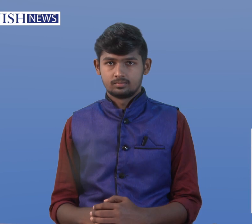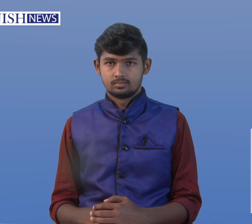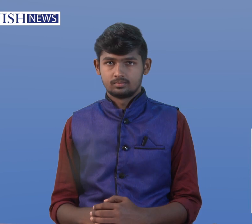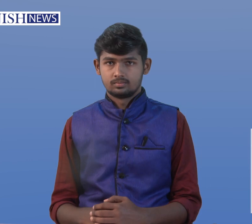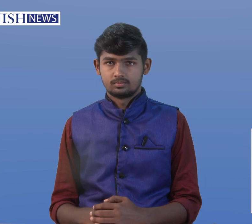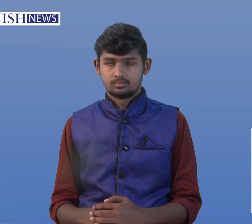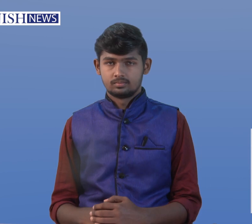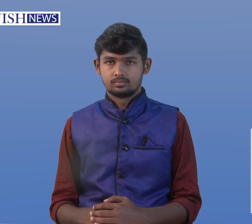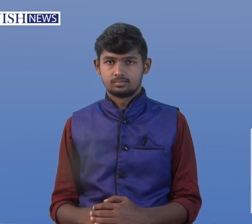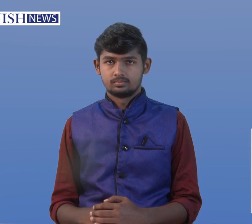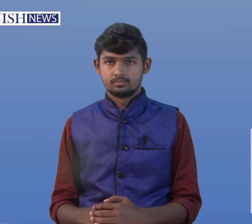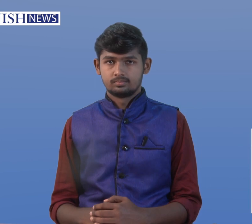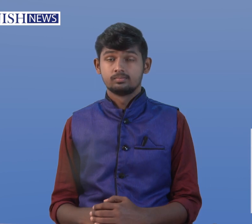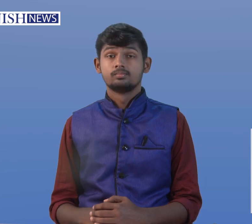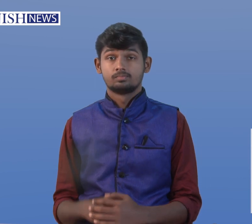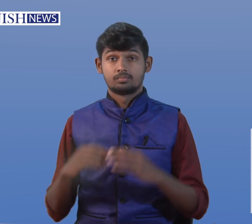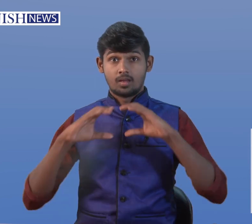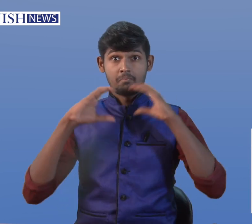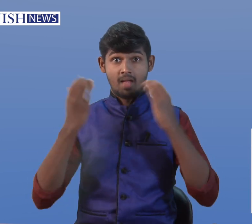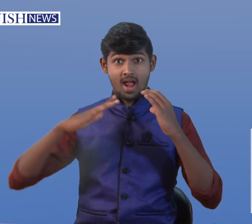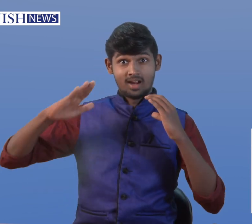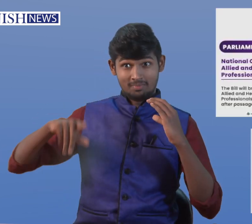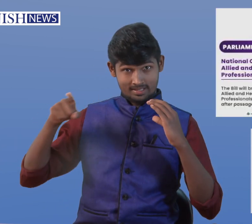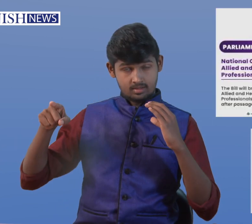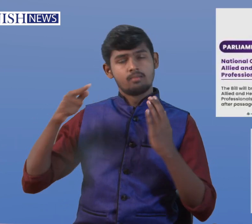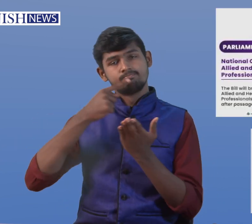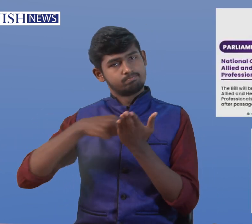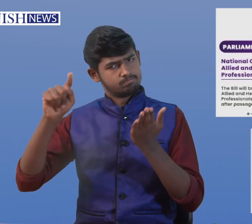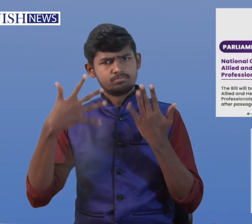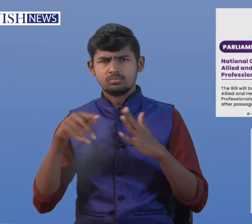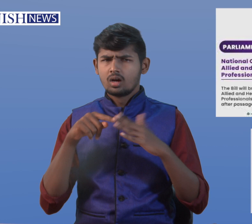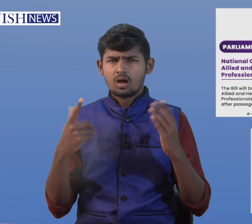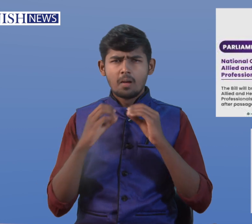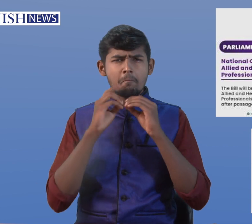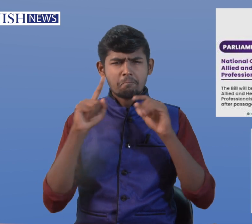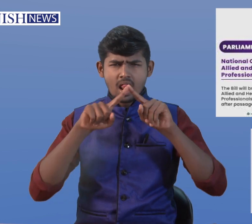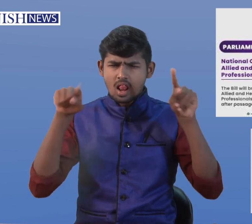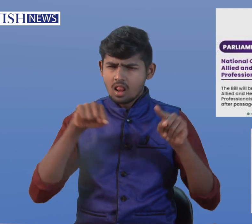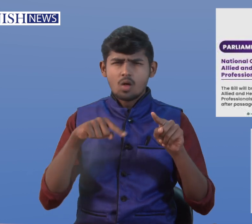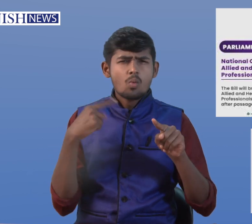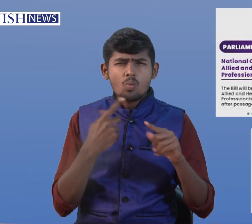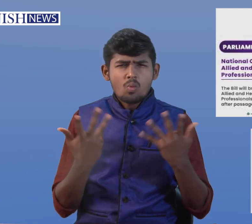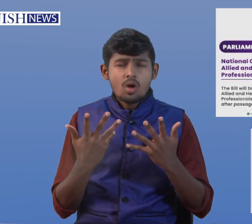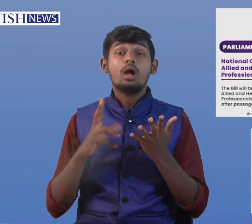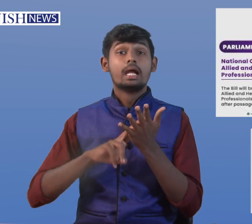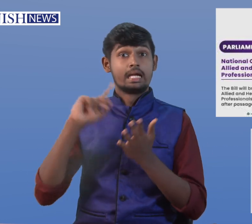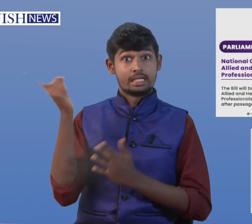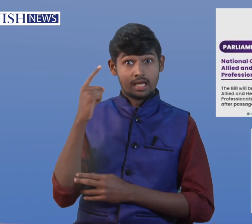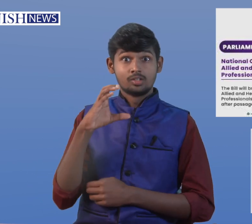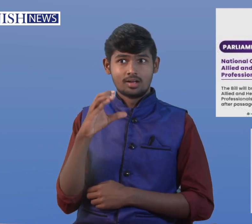Parliament passes National Commission for Allied Healthcare Professions Bill. A bill to set up a commission